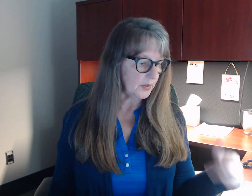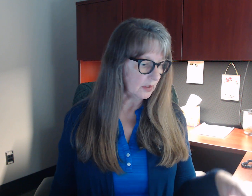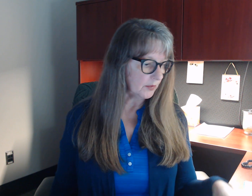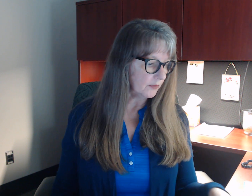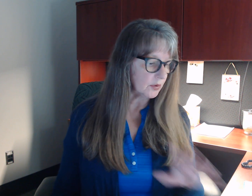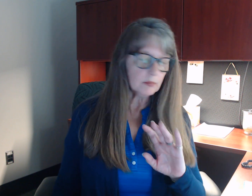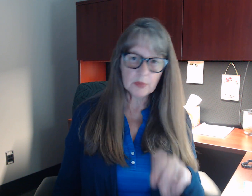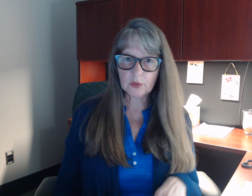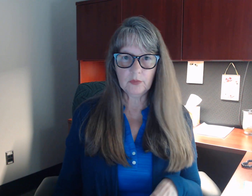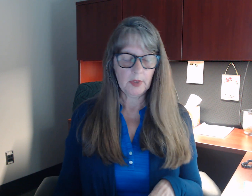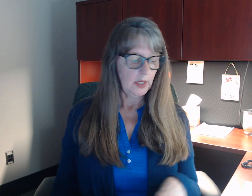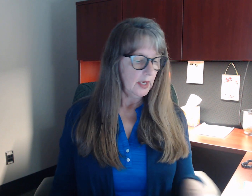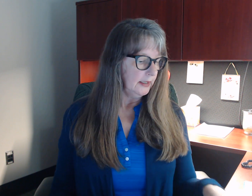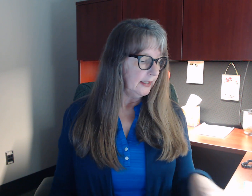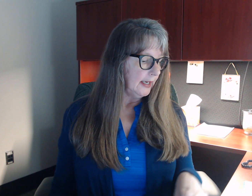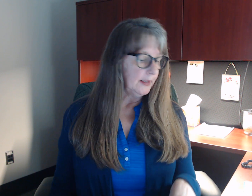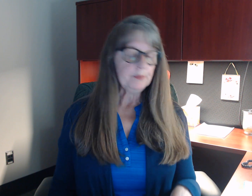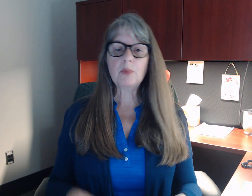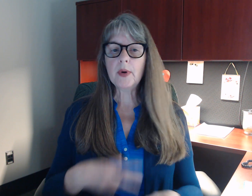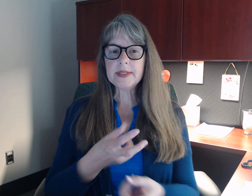or whatever, couldn't move. Poison.